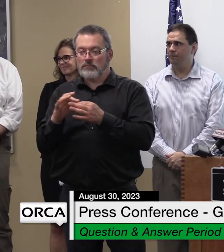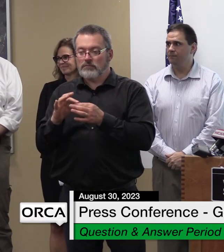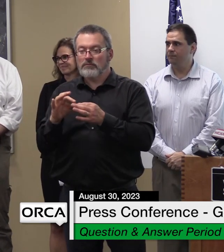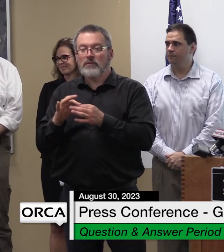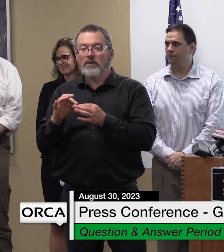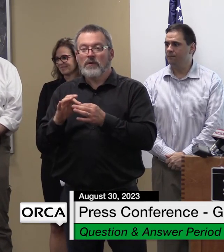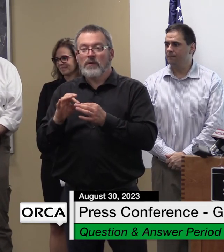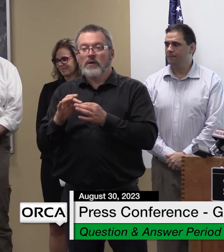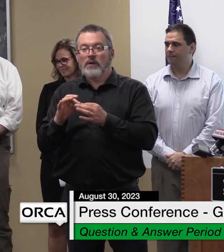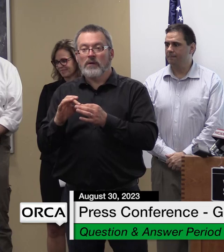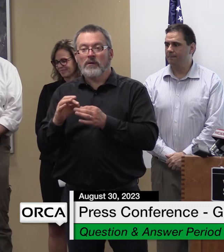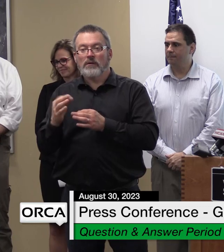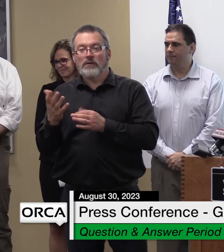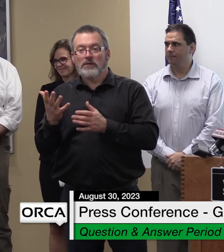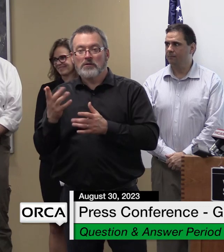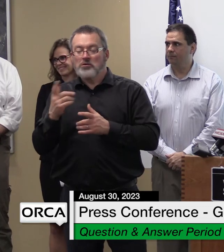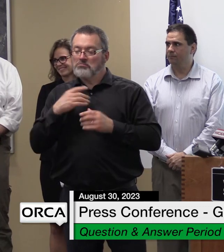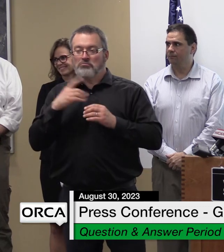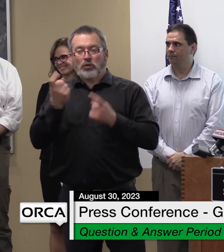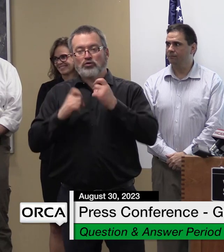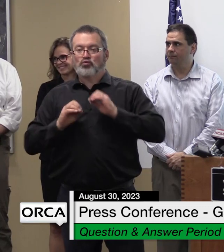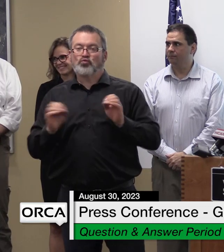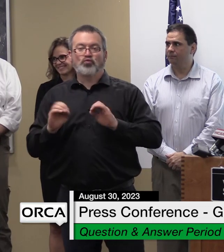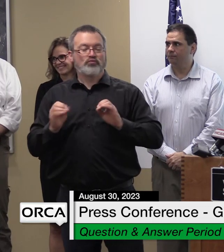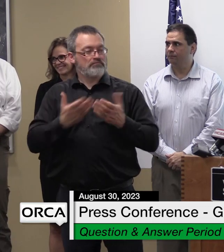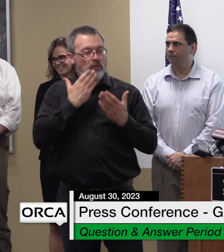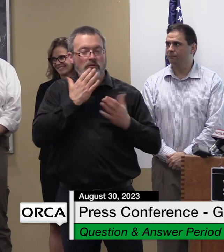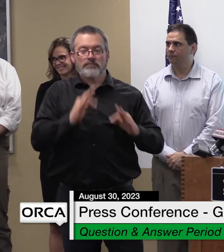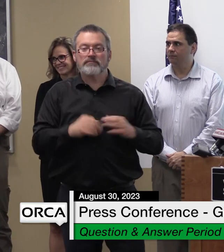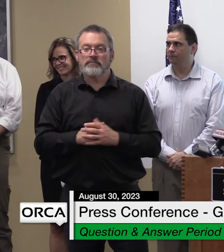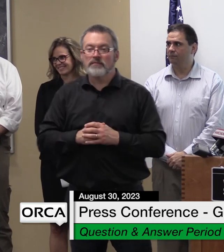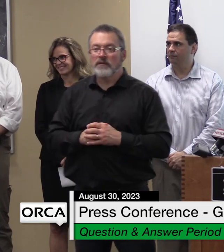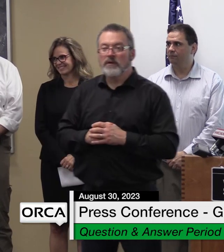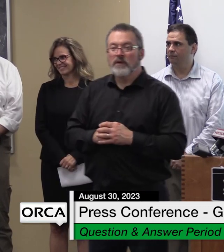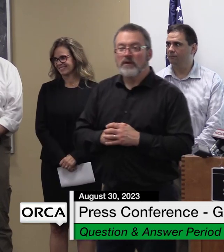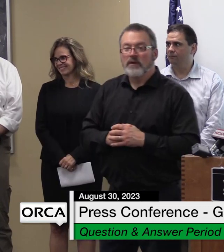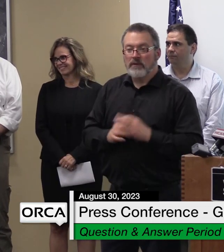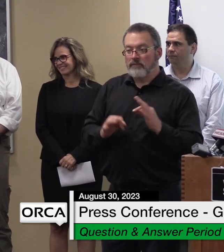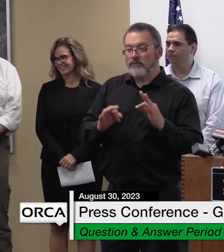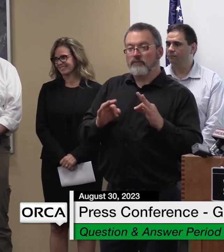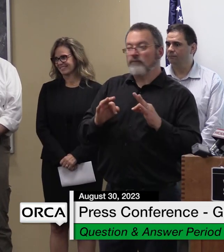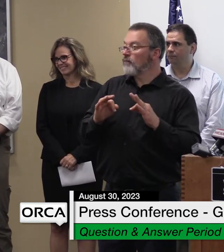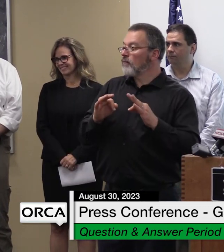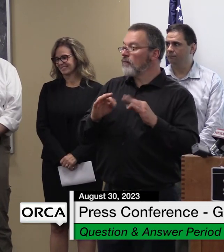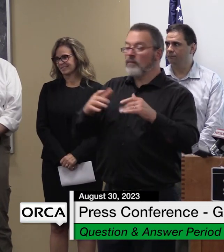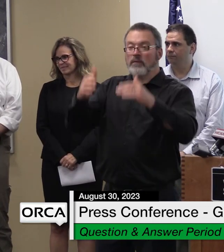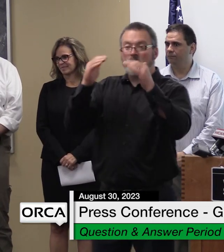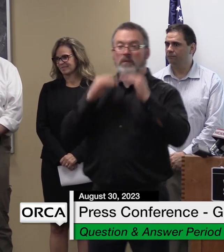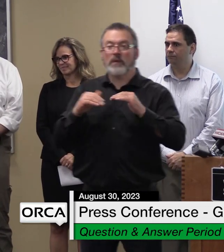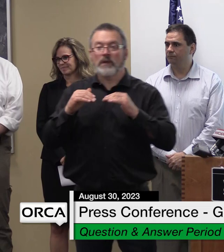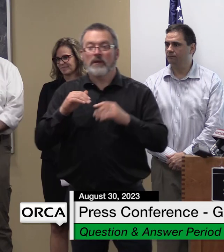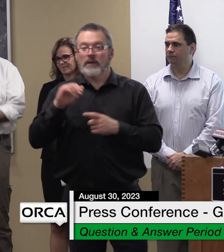Ed? No questions today. Thank you. Thank you. Lisa, the AP.